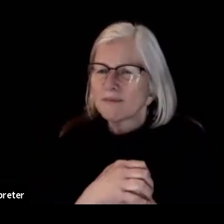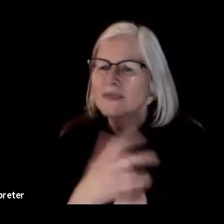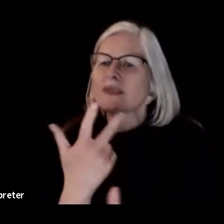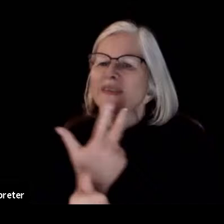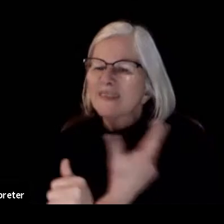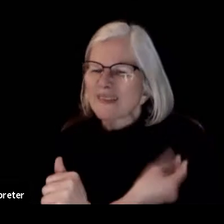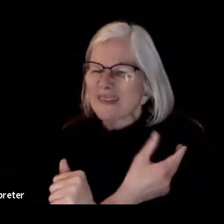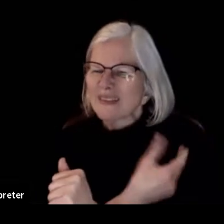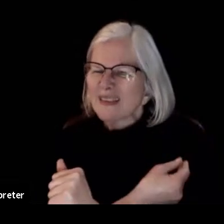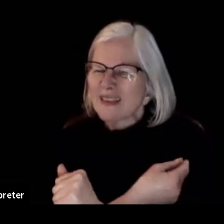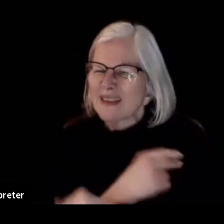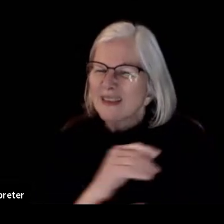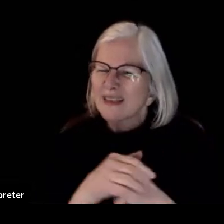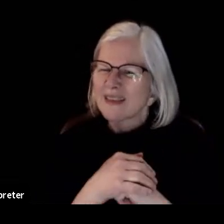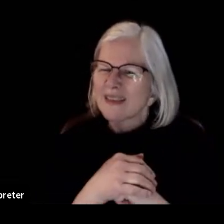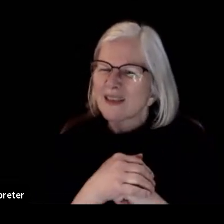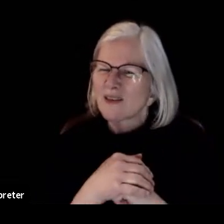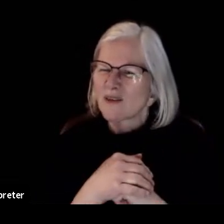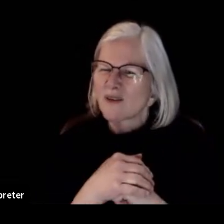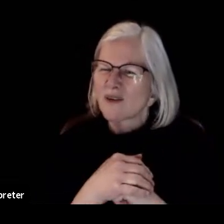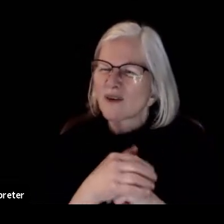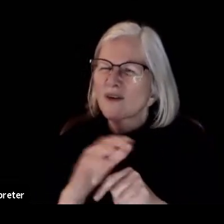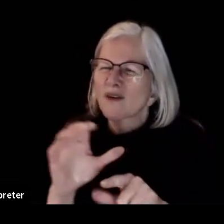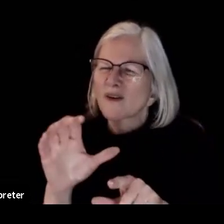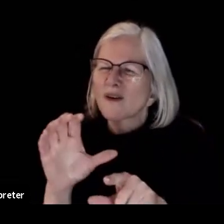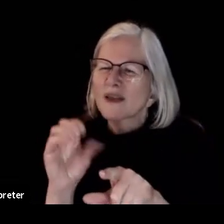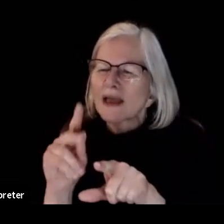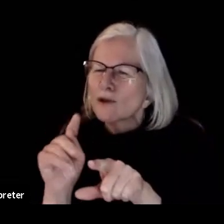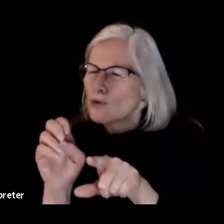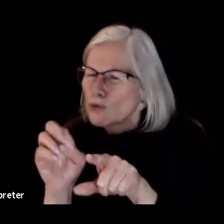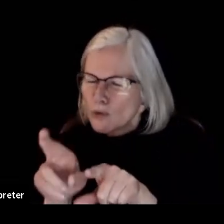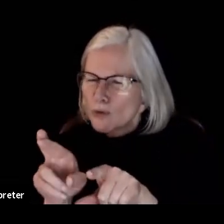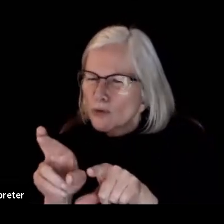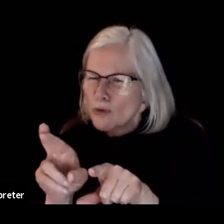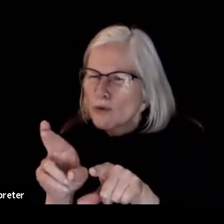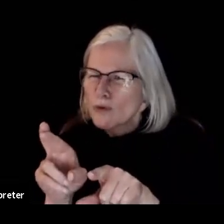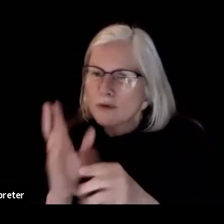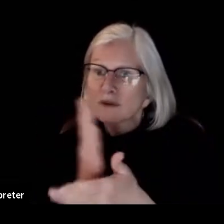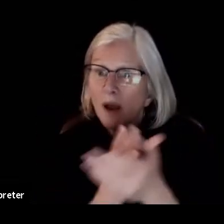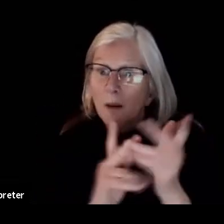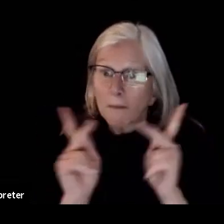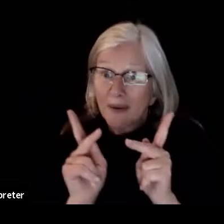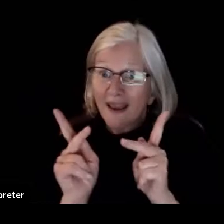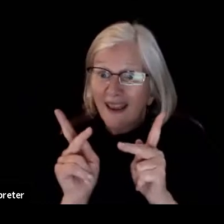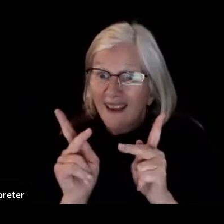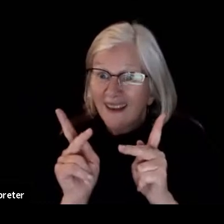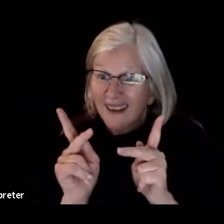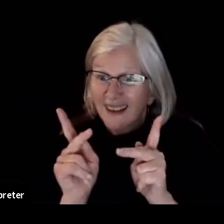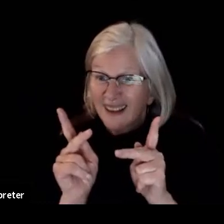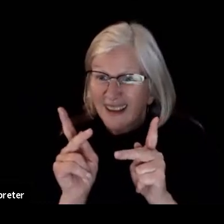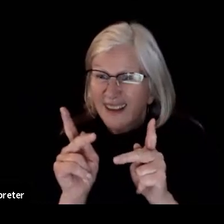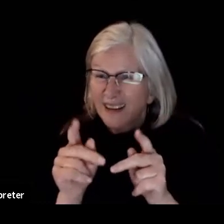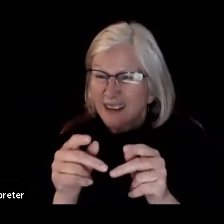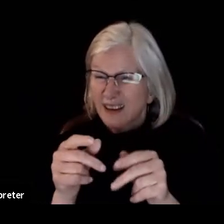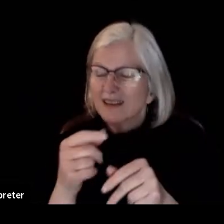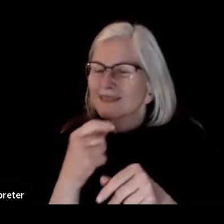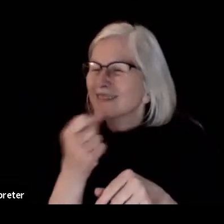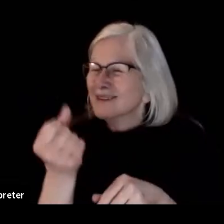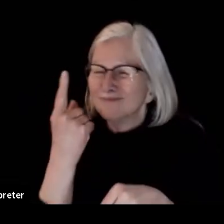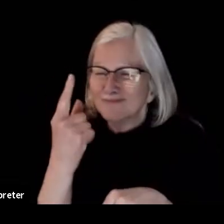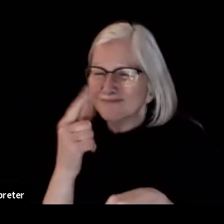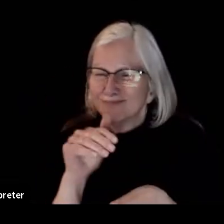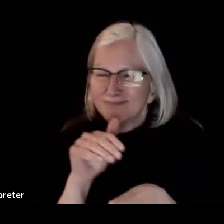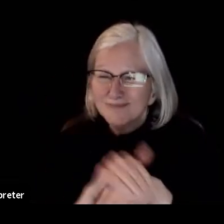from people who speak English not completely proficiently and people as a second language. I'm